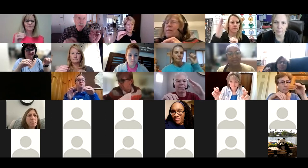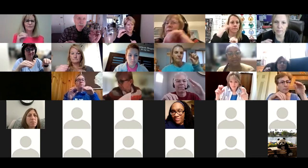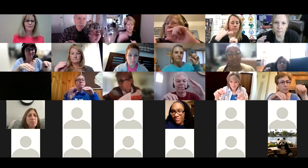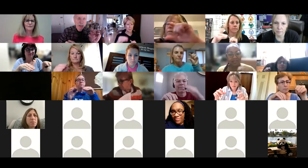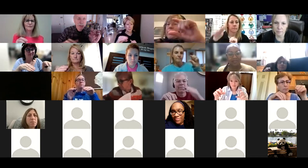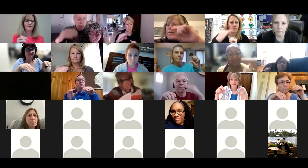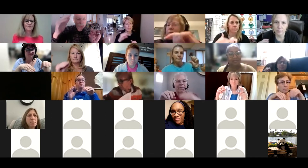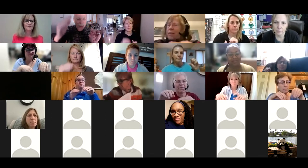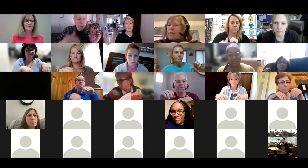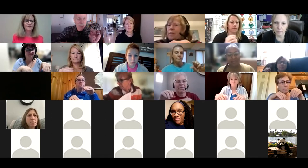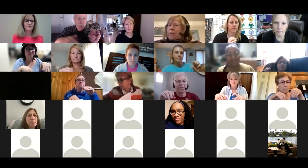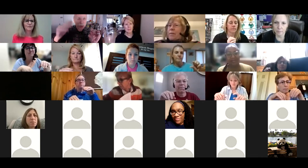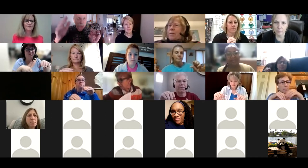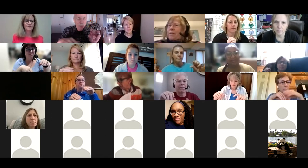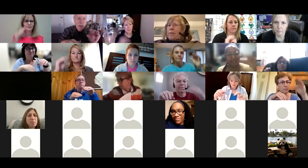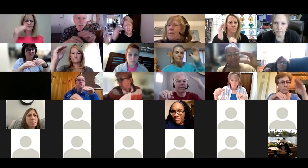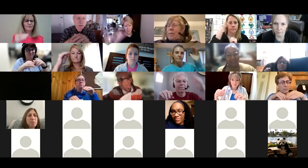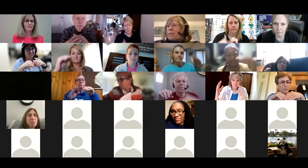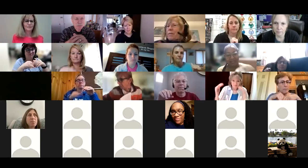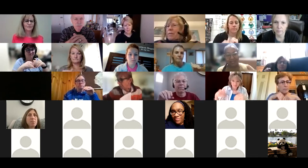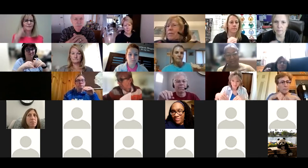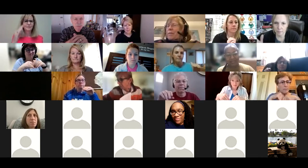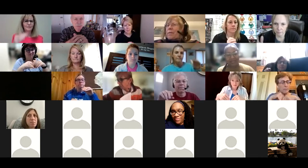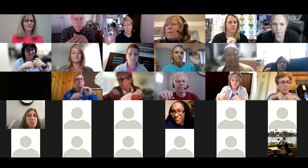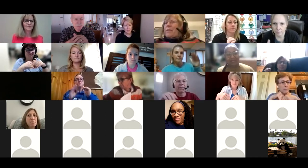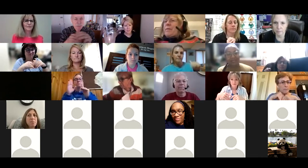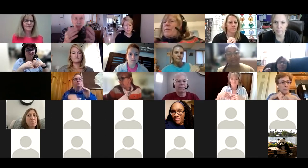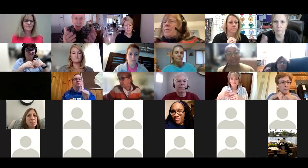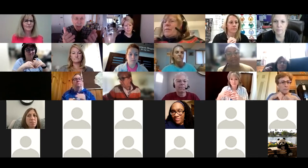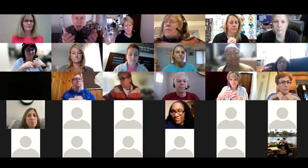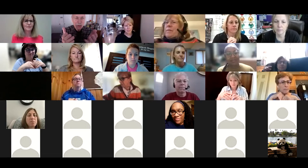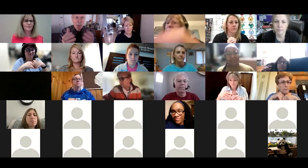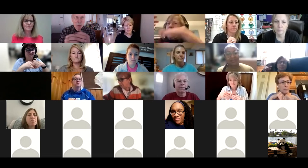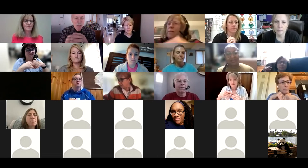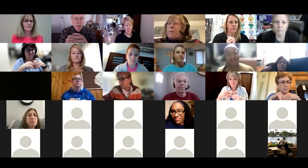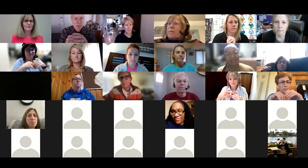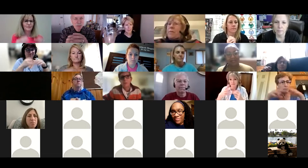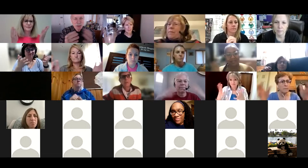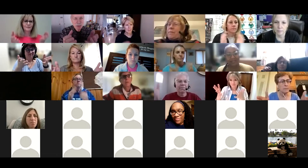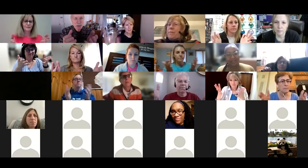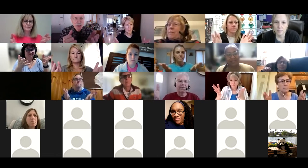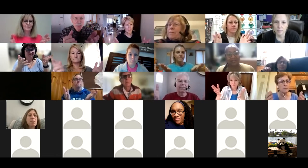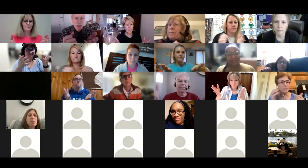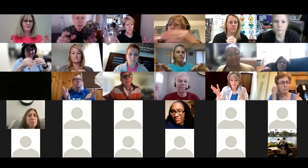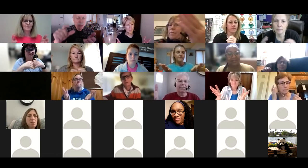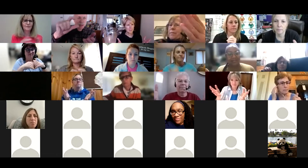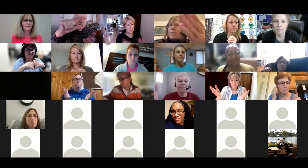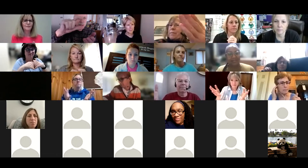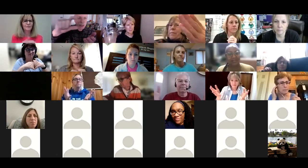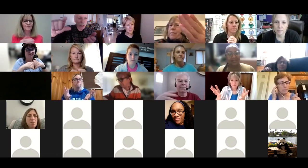red body because it follows from the triple whammy. Then look at your triple whammy. See what the subject is. Get your